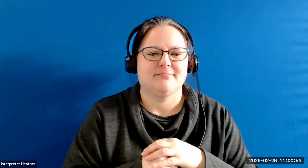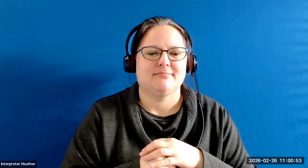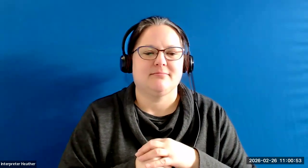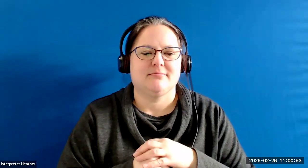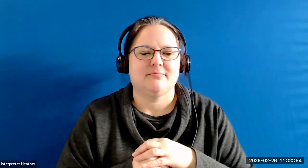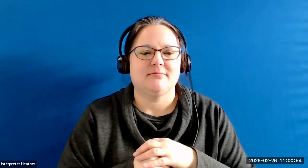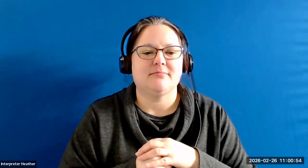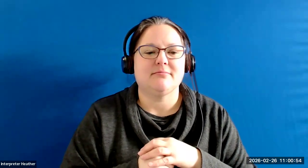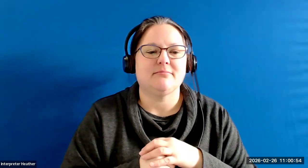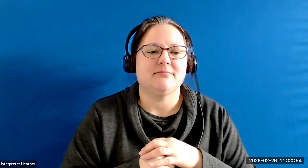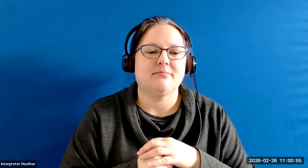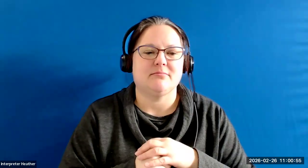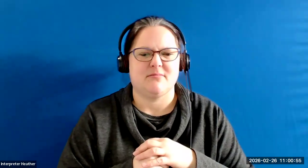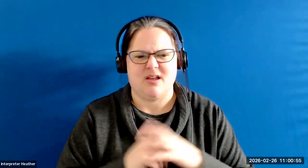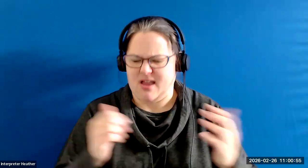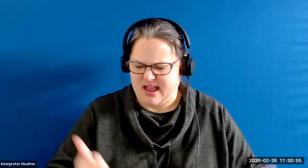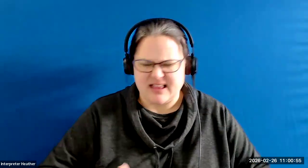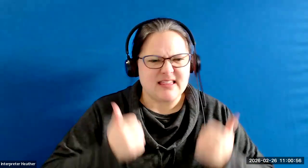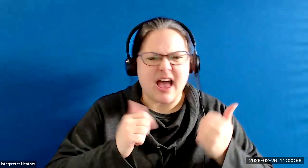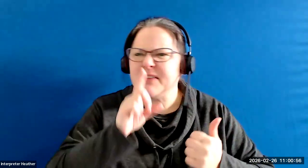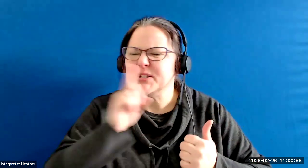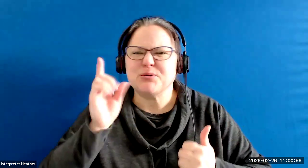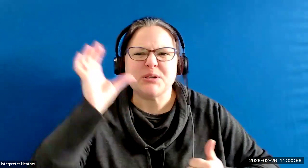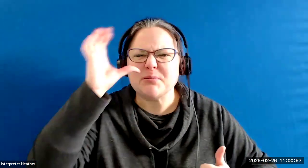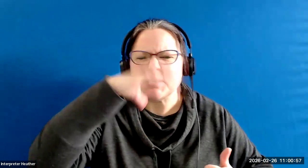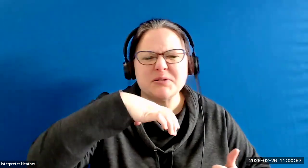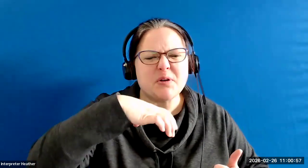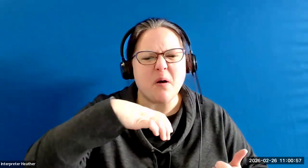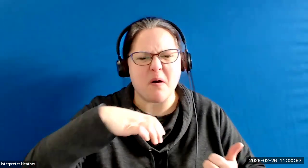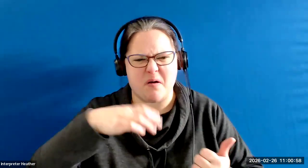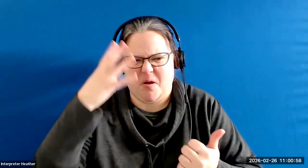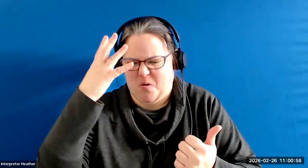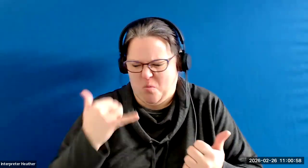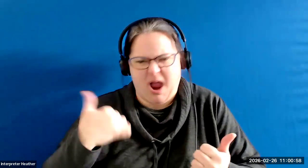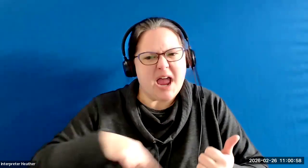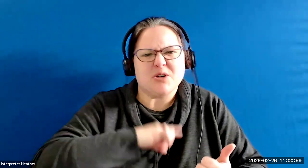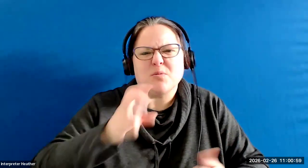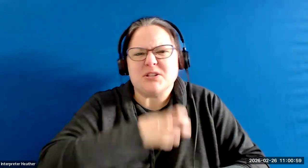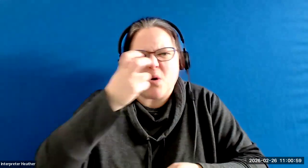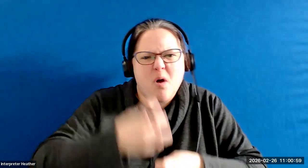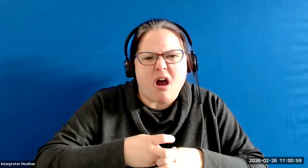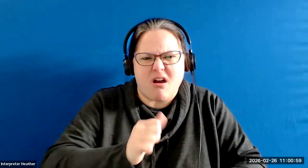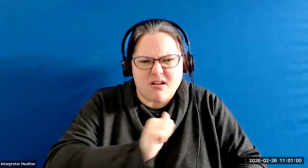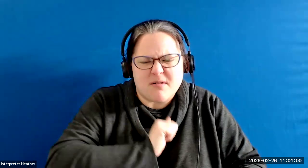Oh, life is so bizarre. How do we have to be so hard on